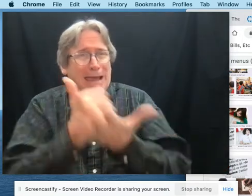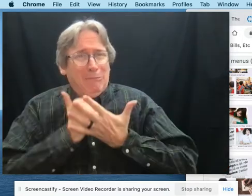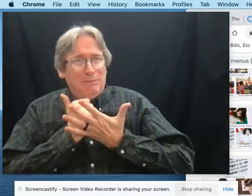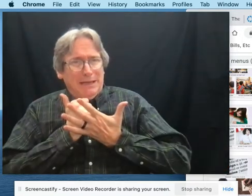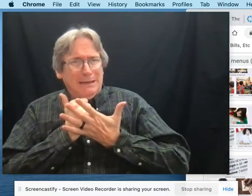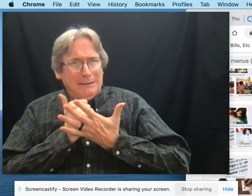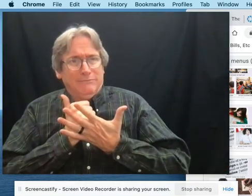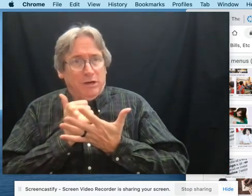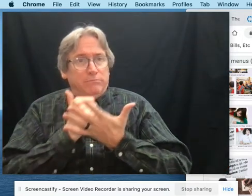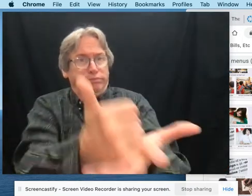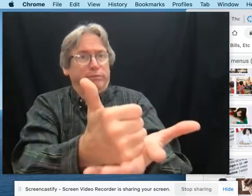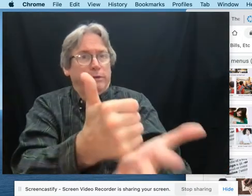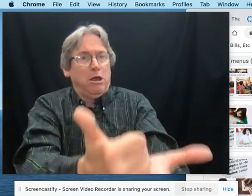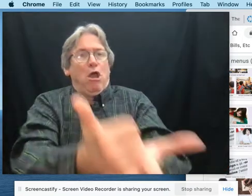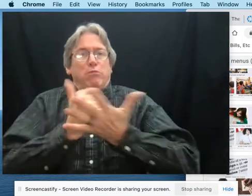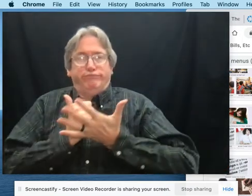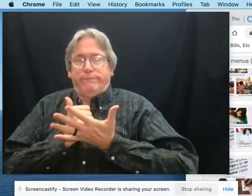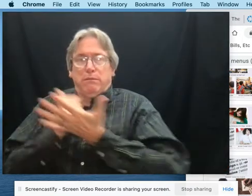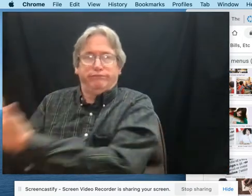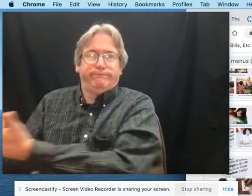you help me?